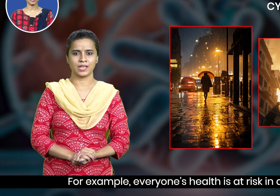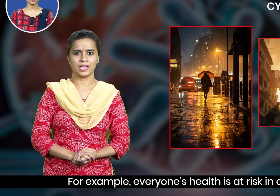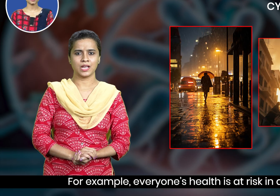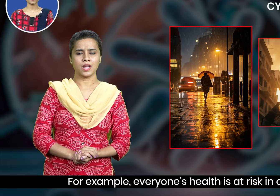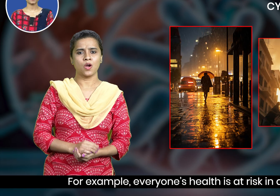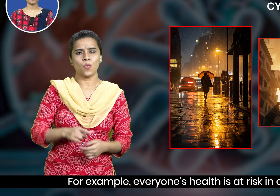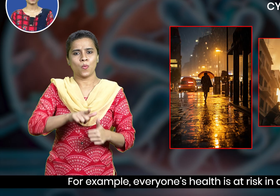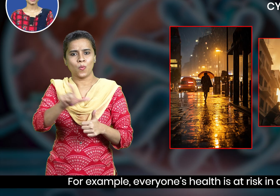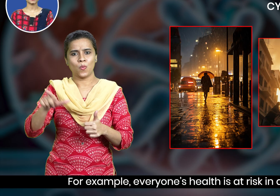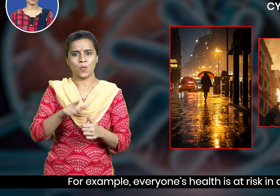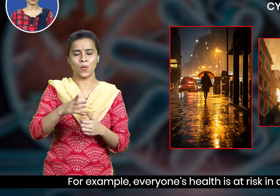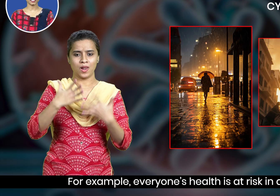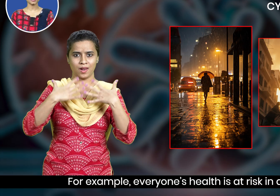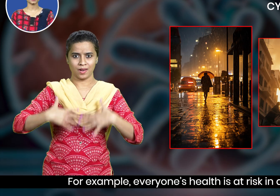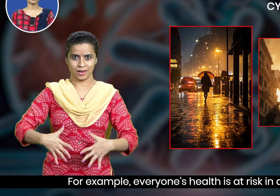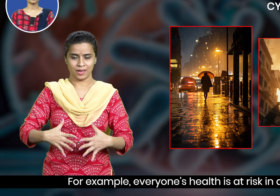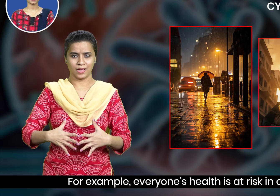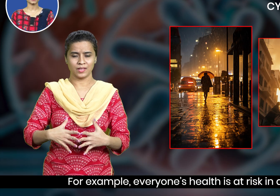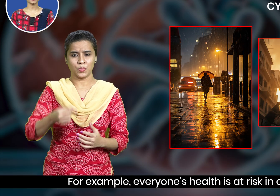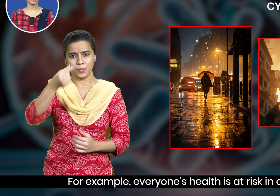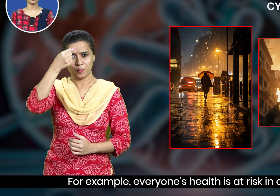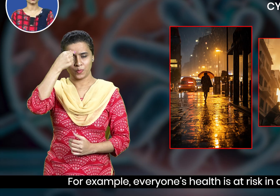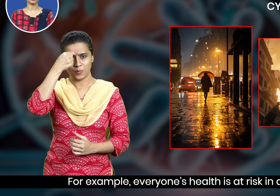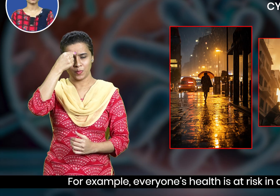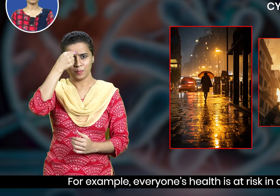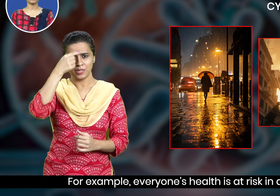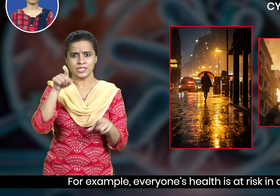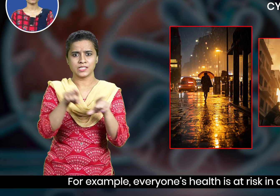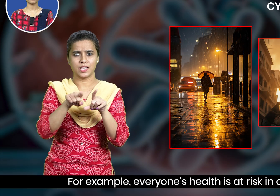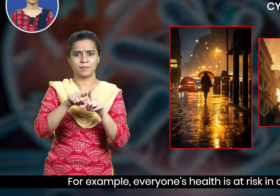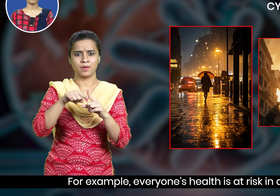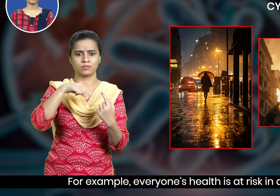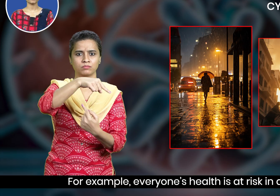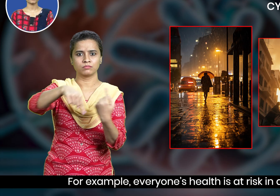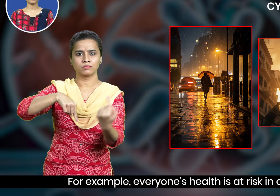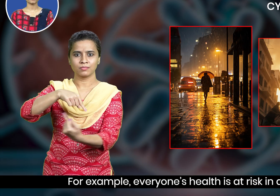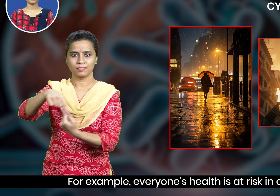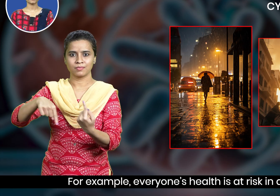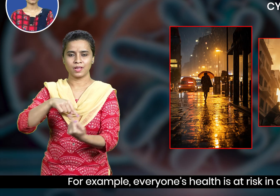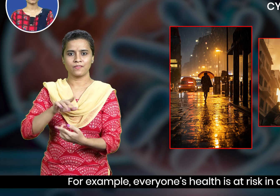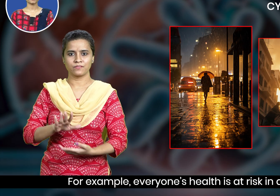everyone's health is at risk in a cyclone.